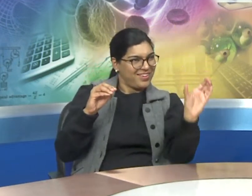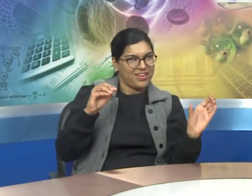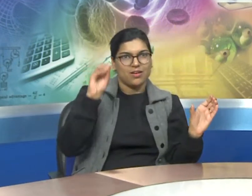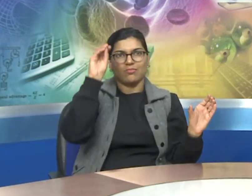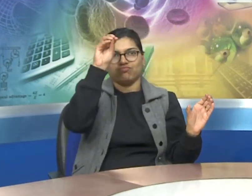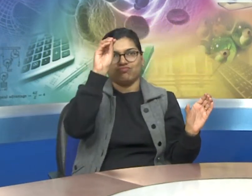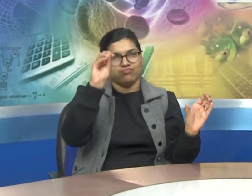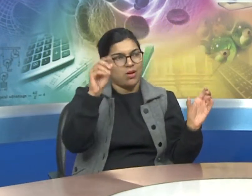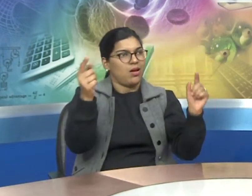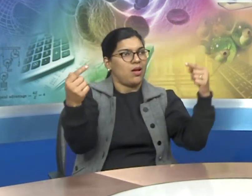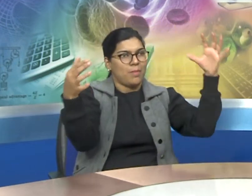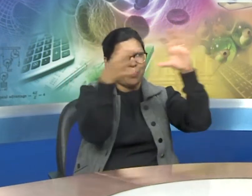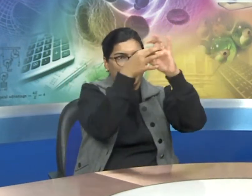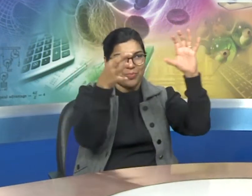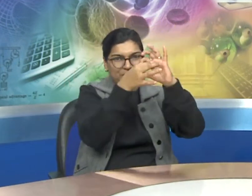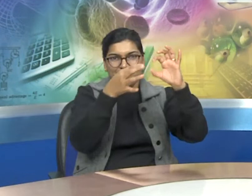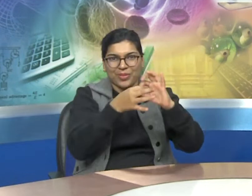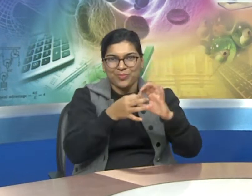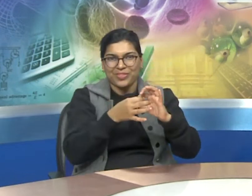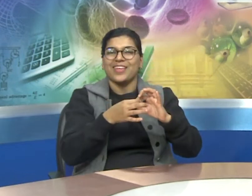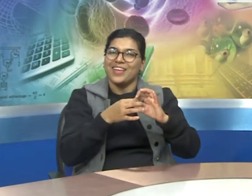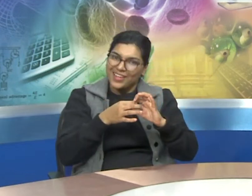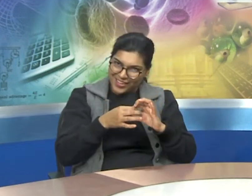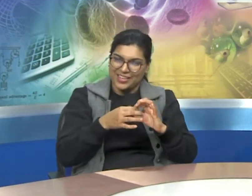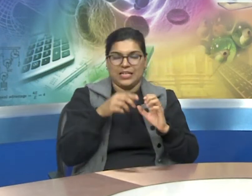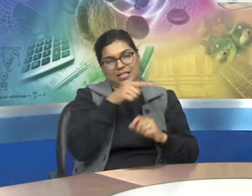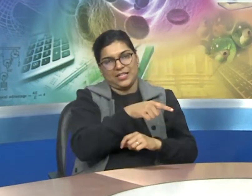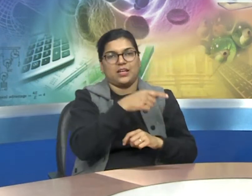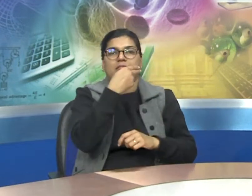You can see on the left hand side and on the right hand side there are some